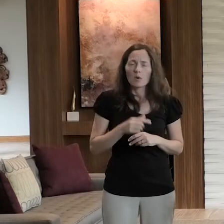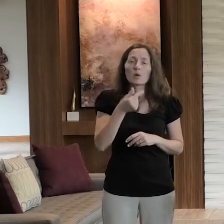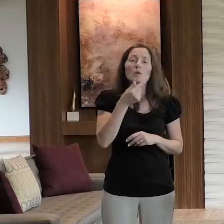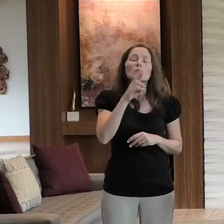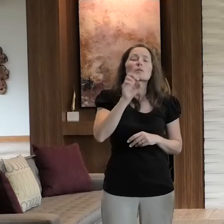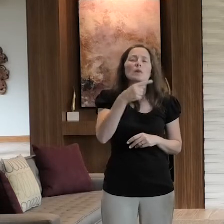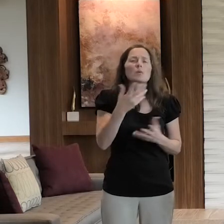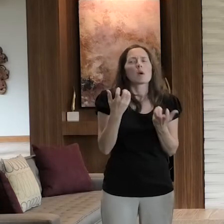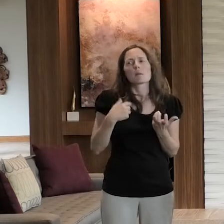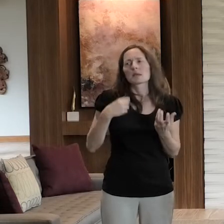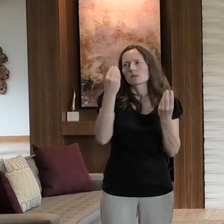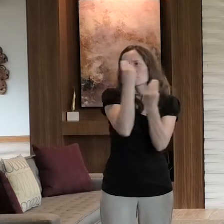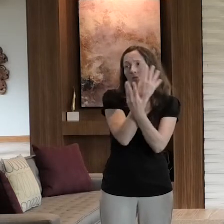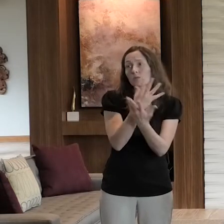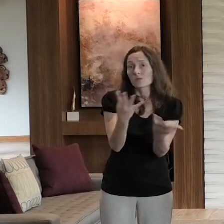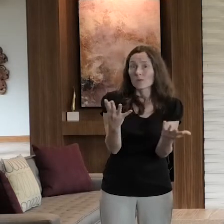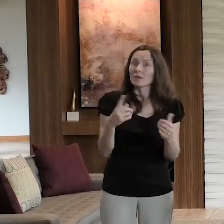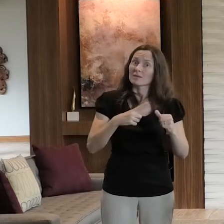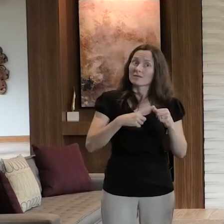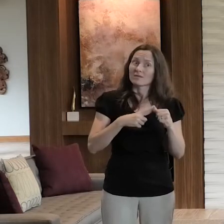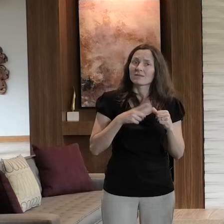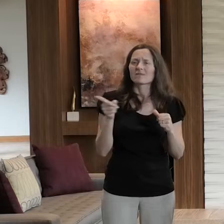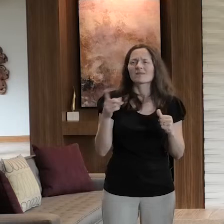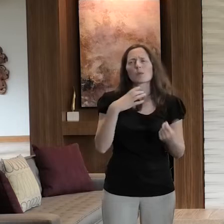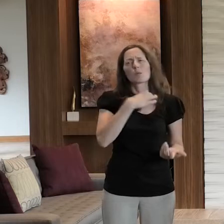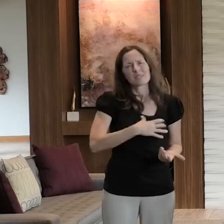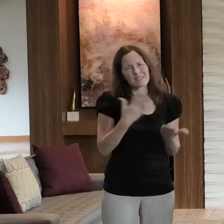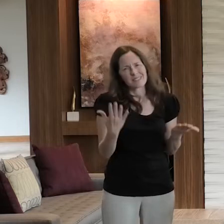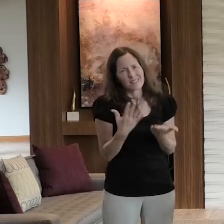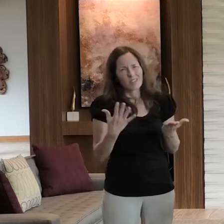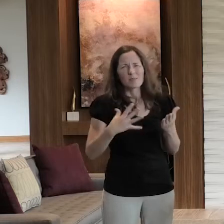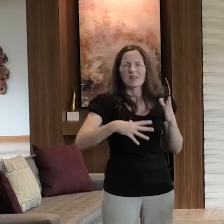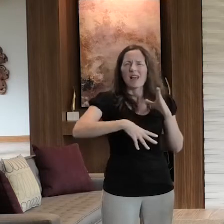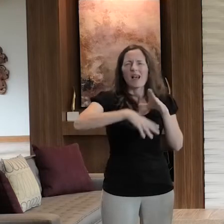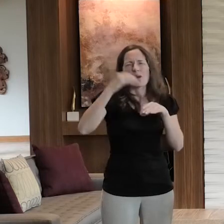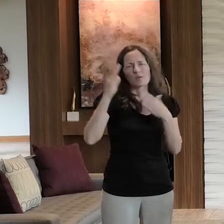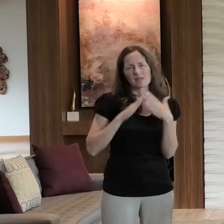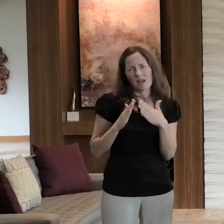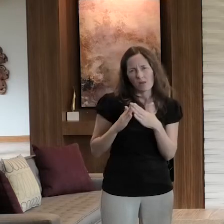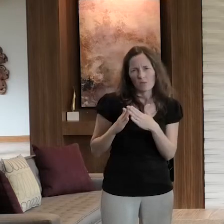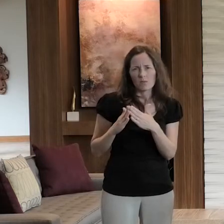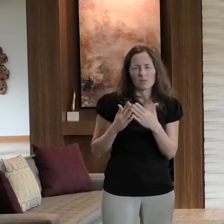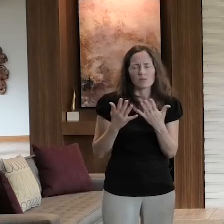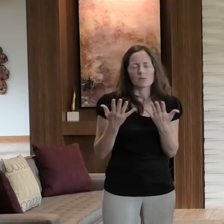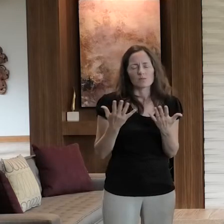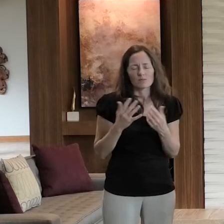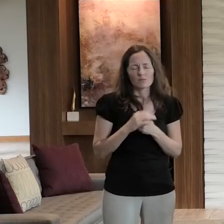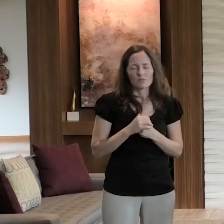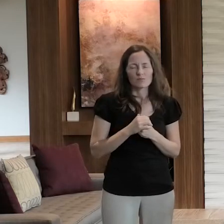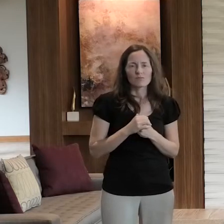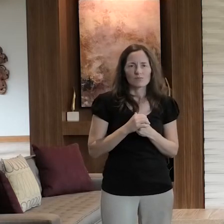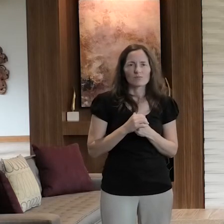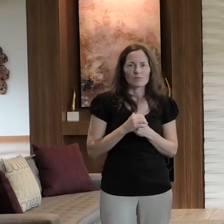he did want me to say he really wishes he were here, but he's out of town. And